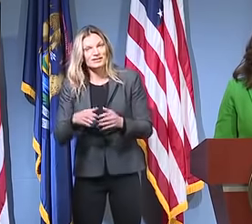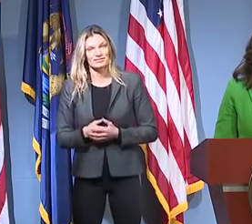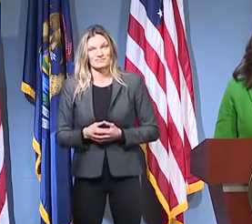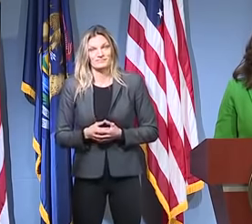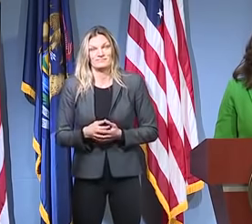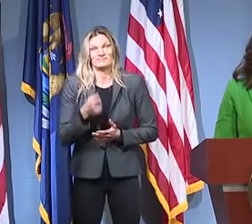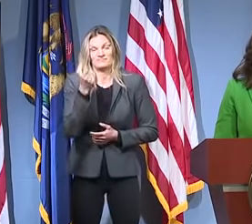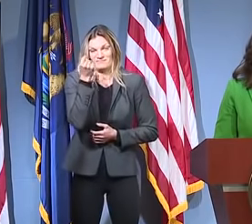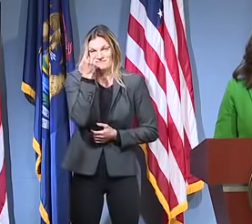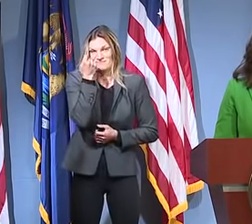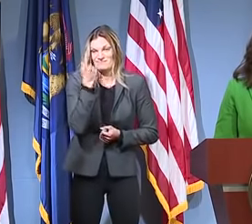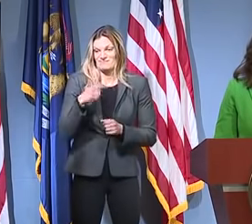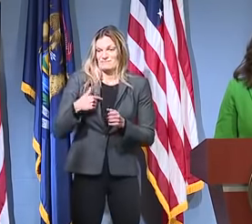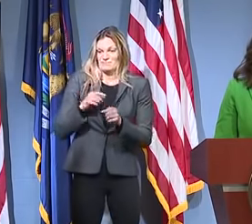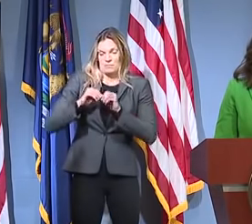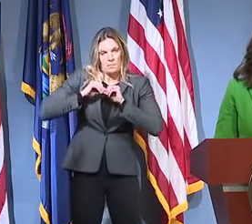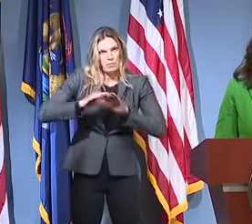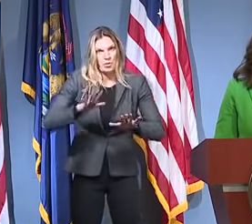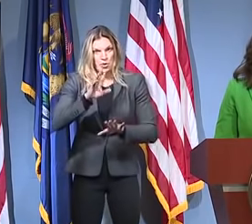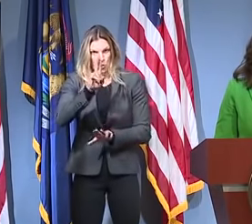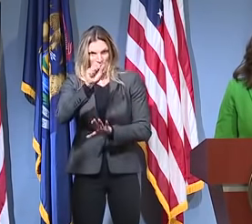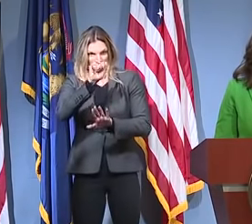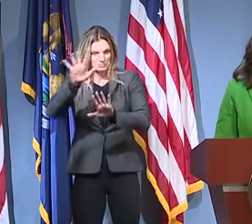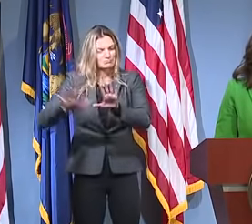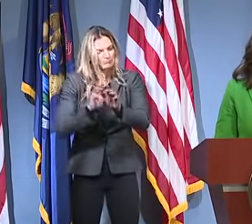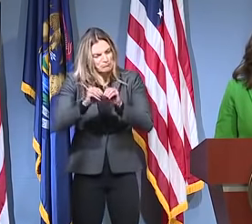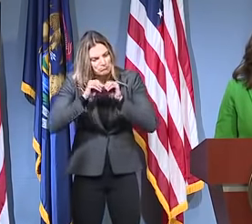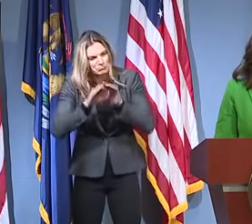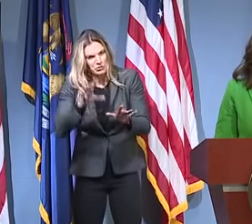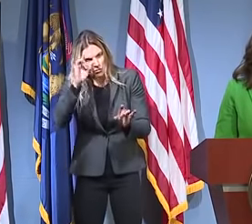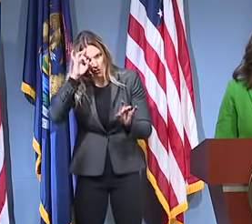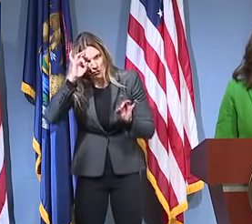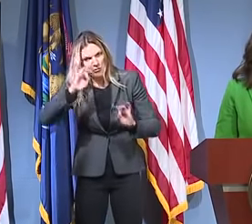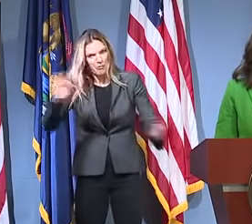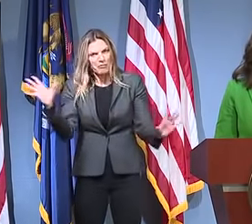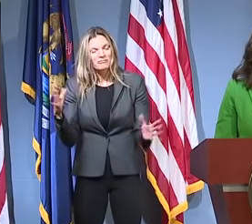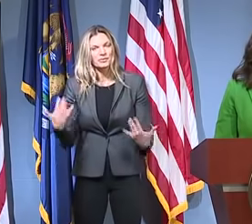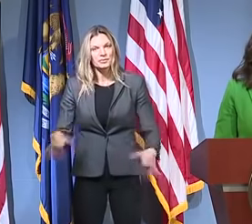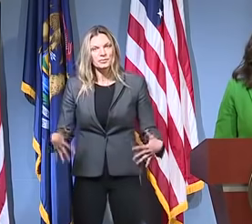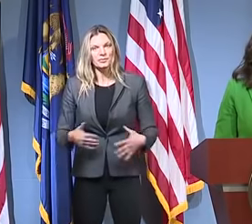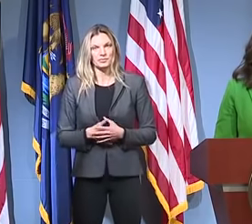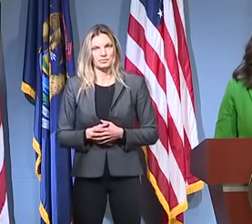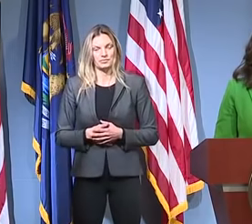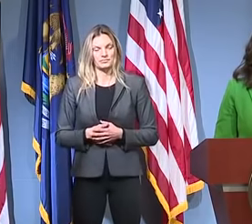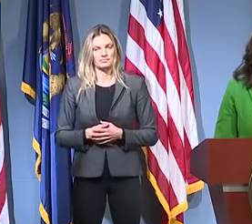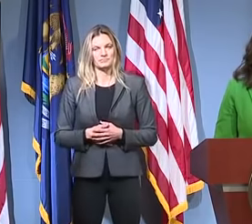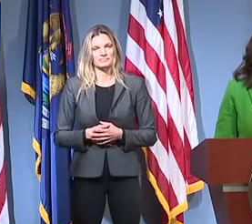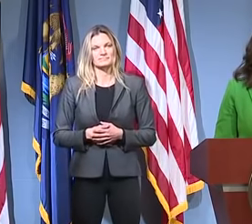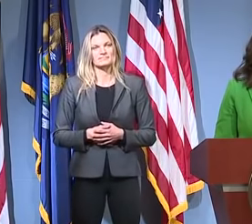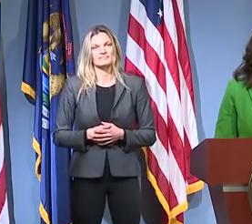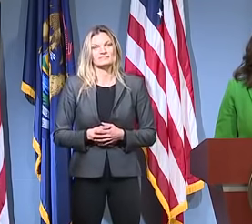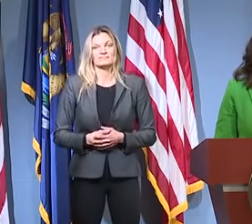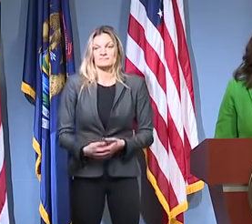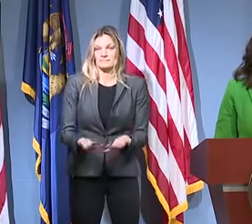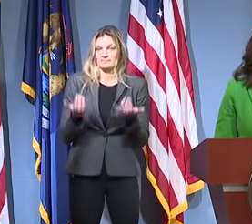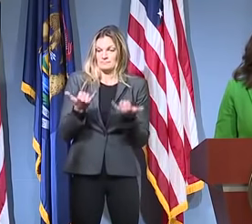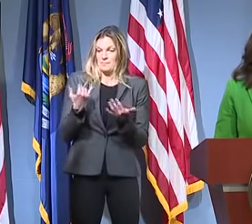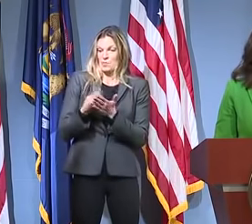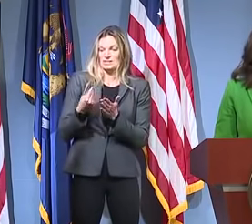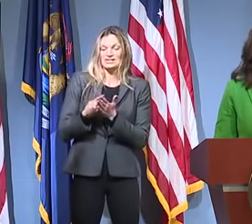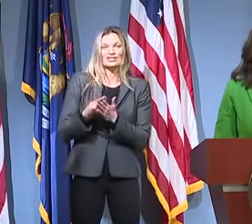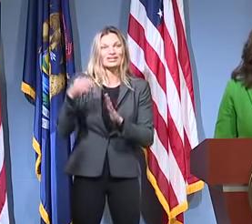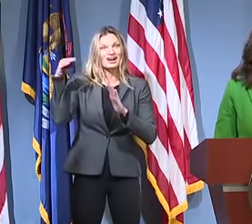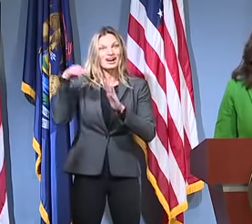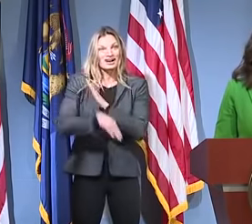other country. The fact of the matter is we are dealing with the largest recession since the